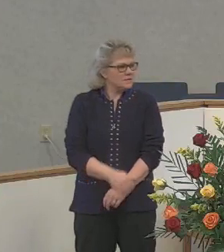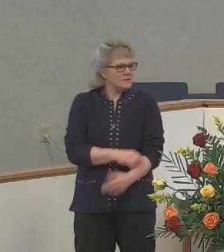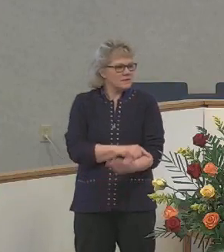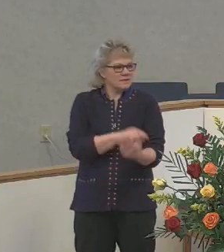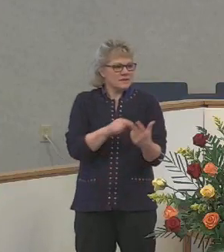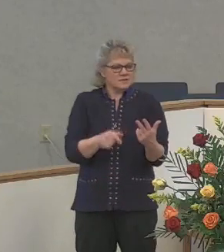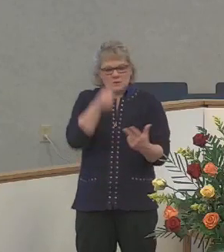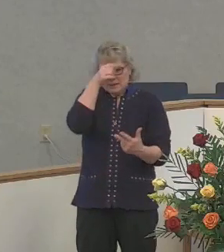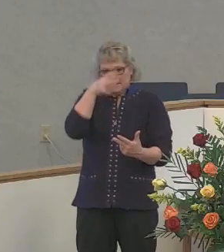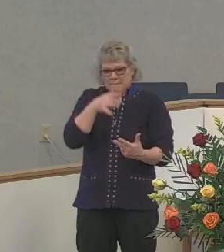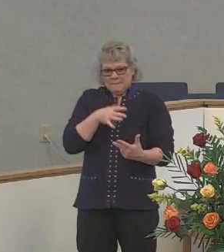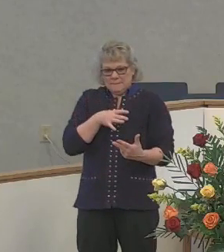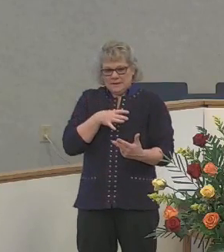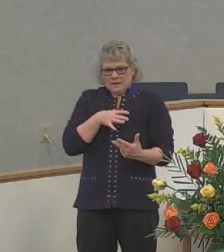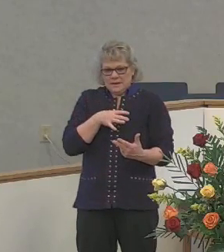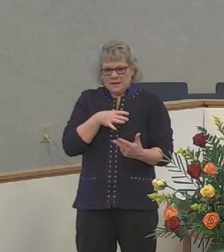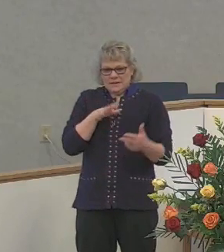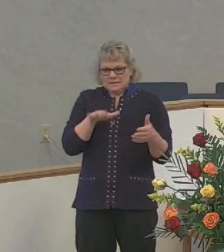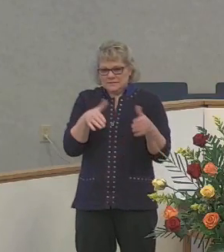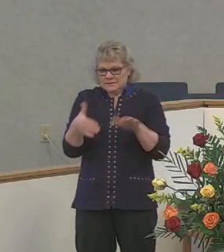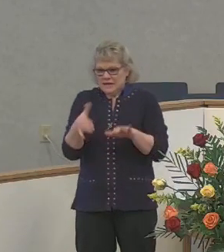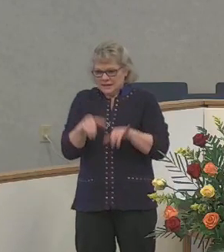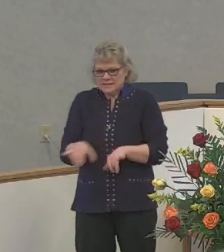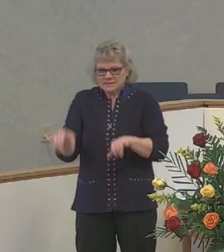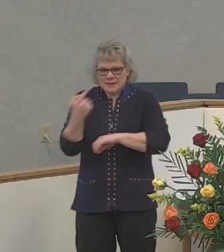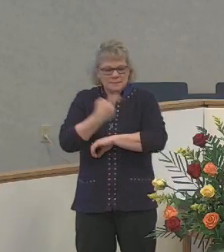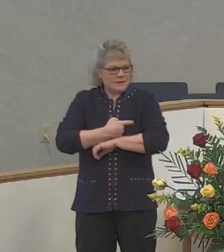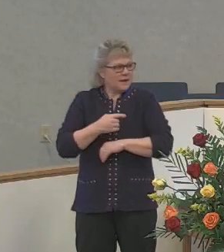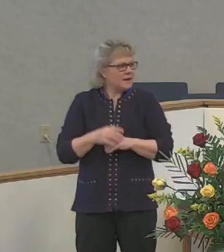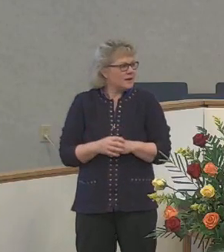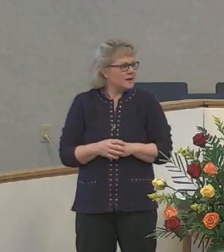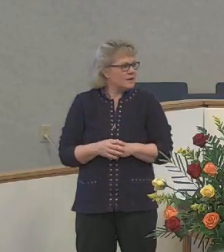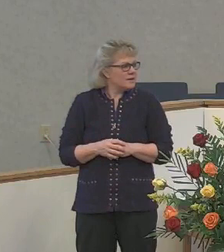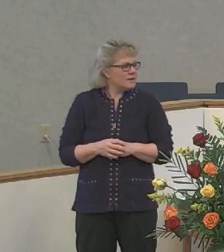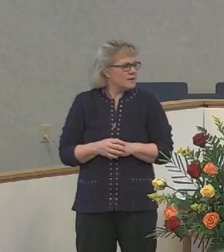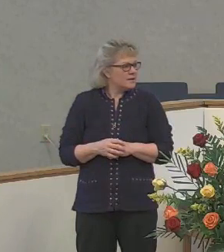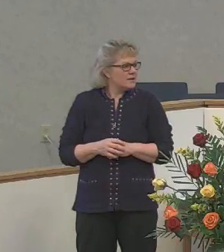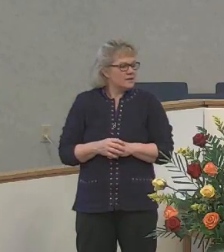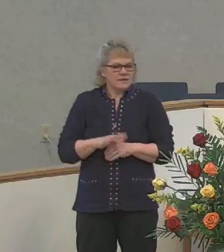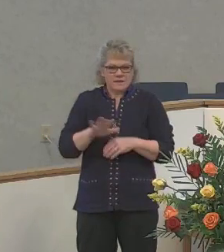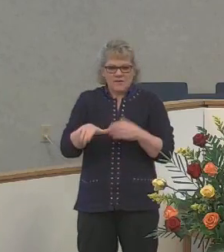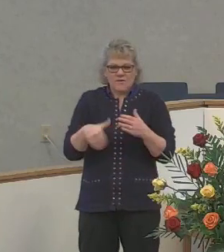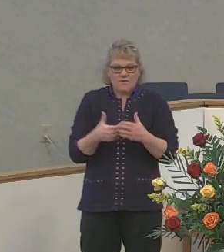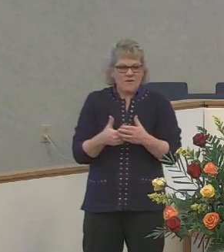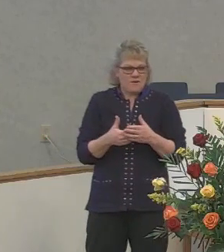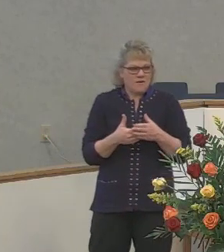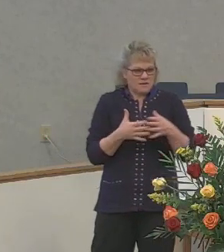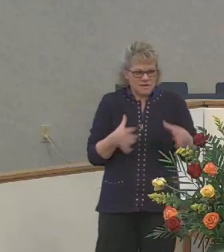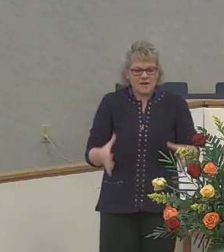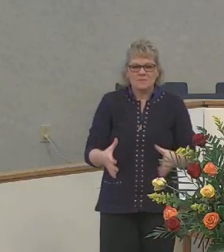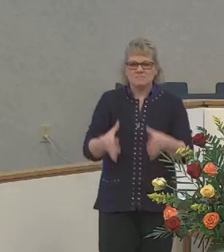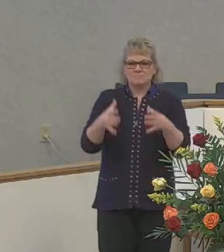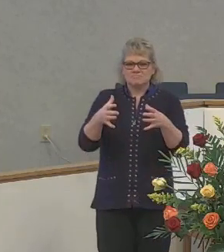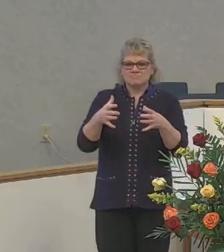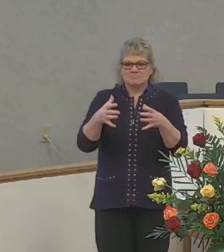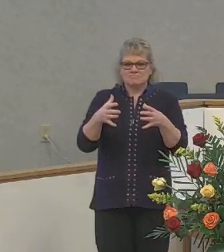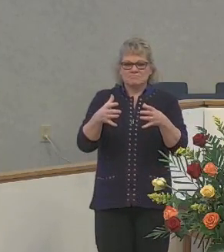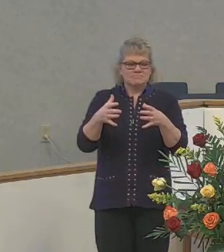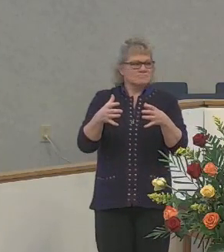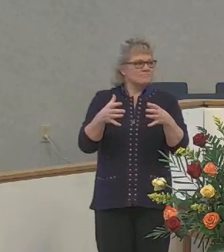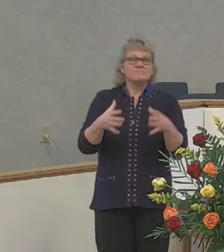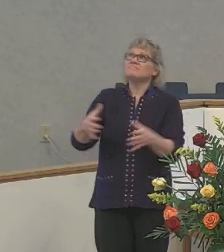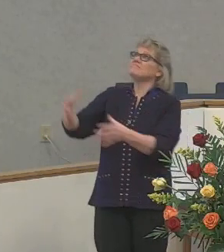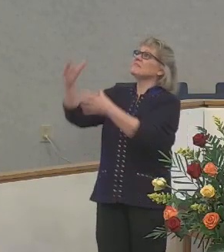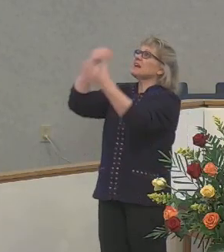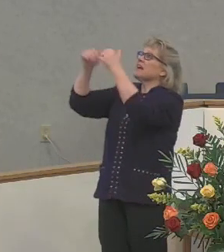all passed away at the same day, and they all got up to, you know how we usually say, they got up to the